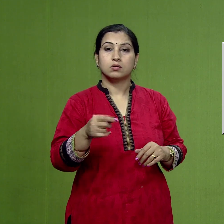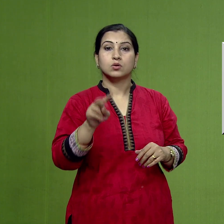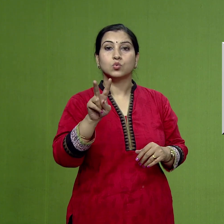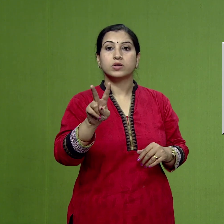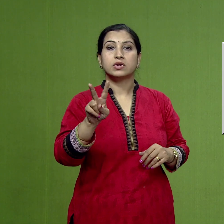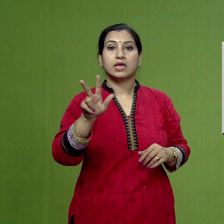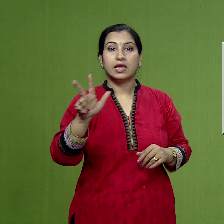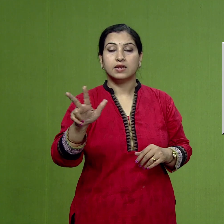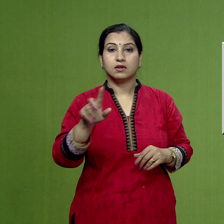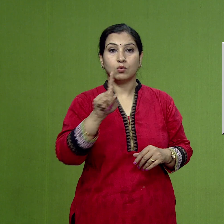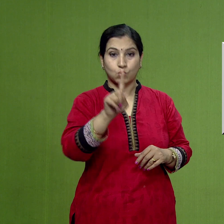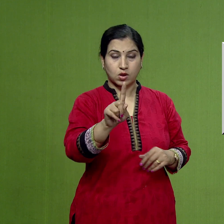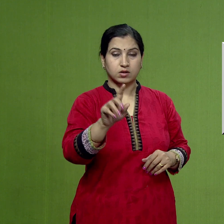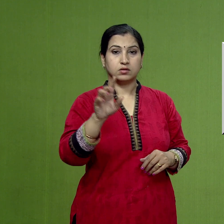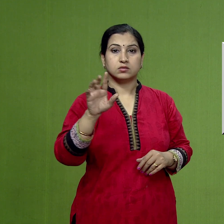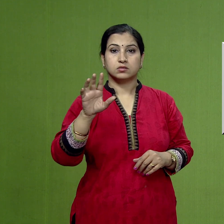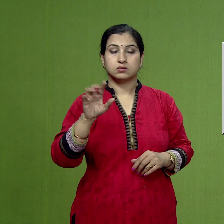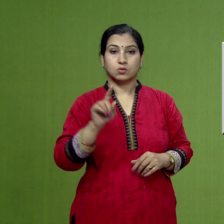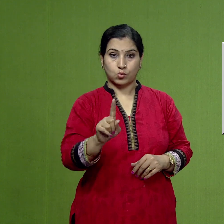1,028 persons per square kilometer.